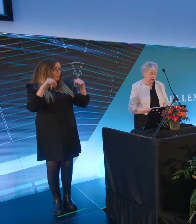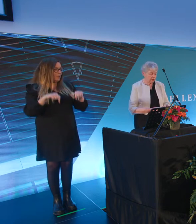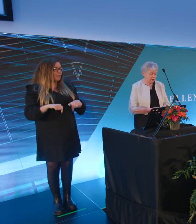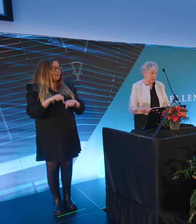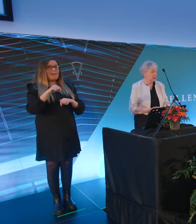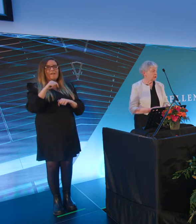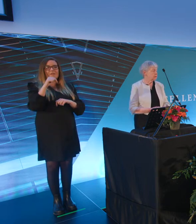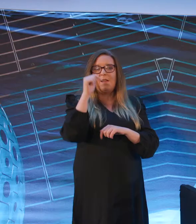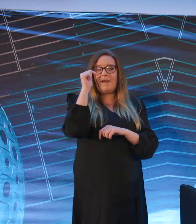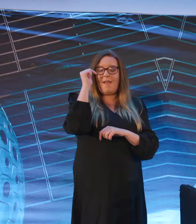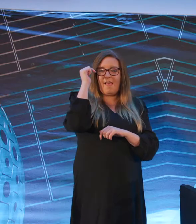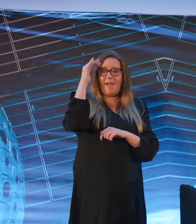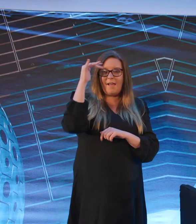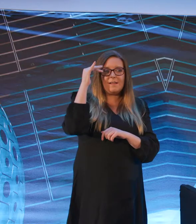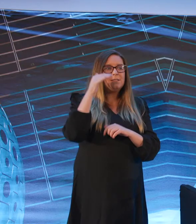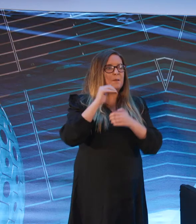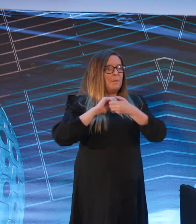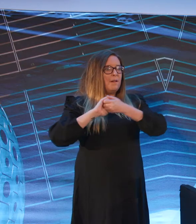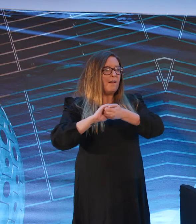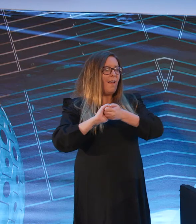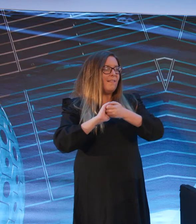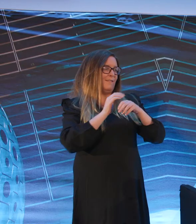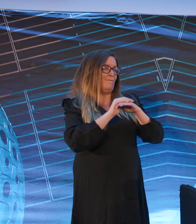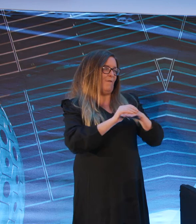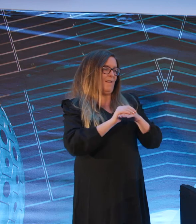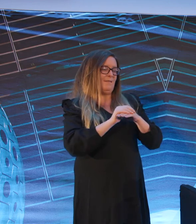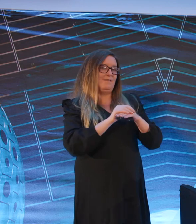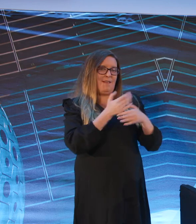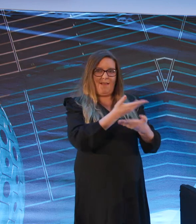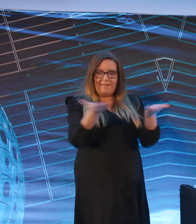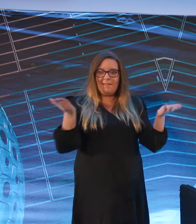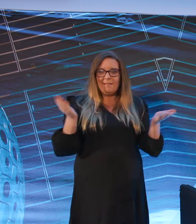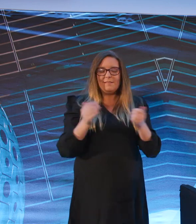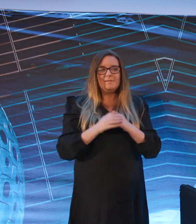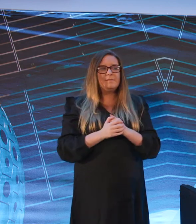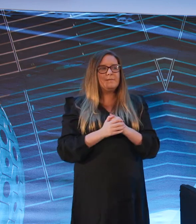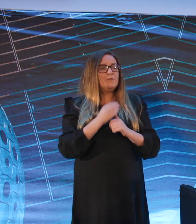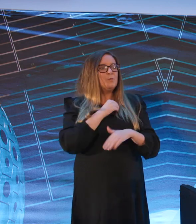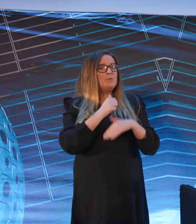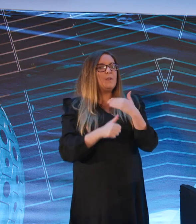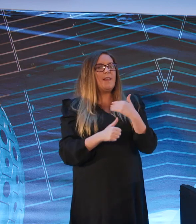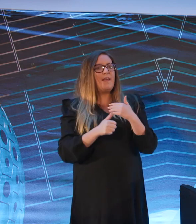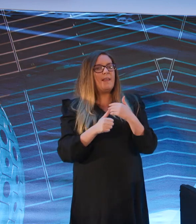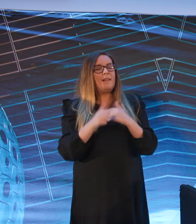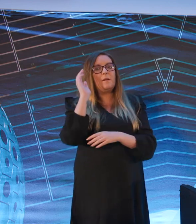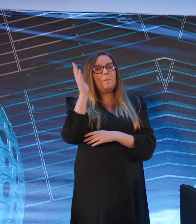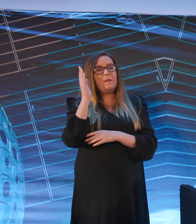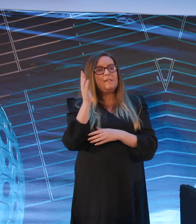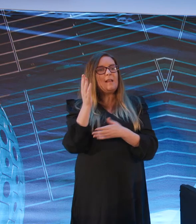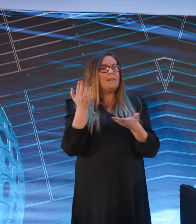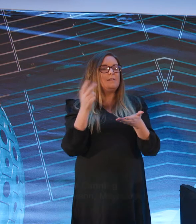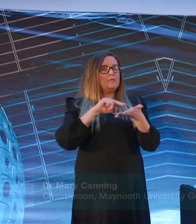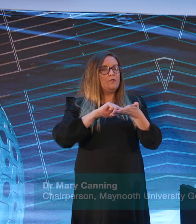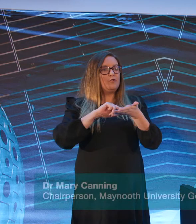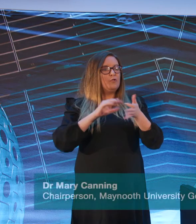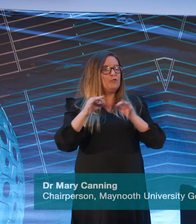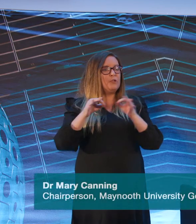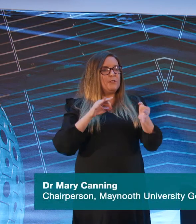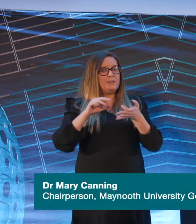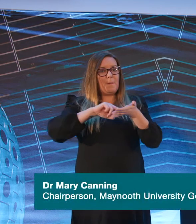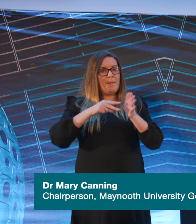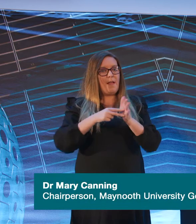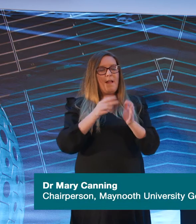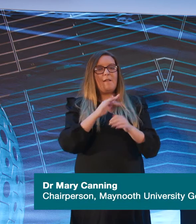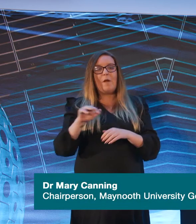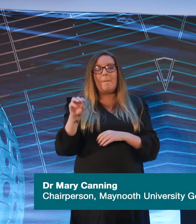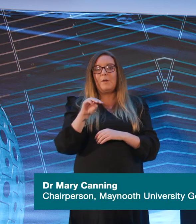academic colleagues, friends. Today, we present the strategic plan for Maynooth